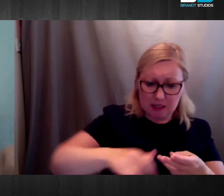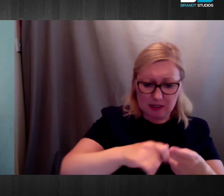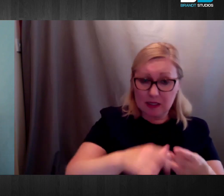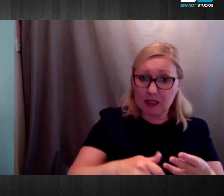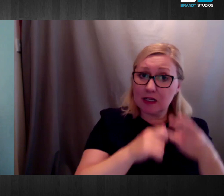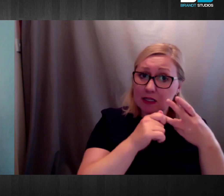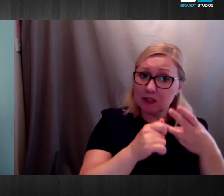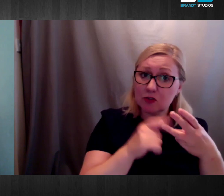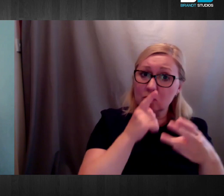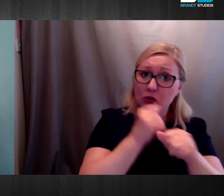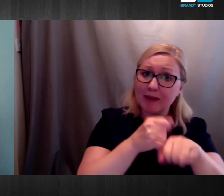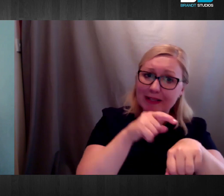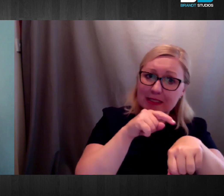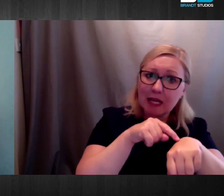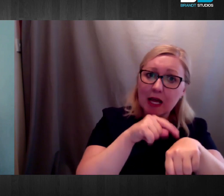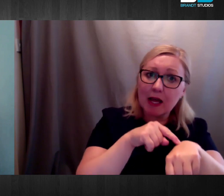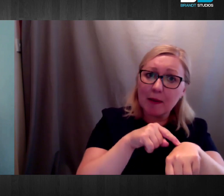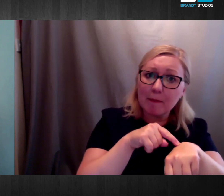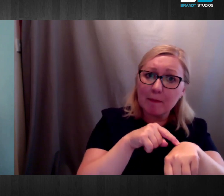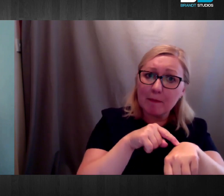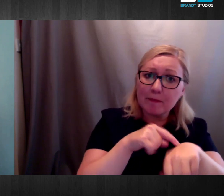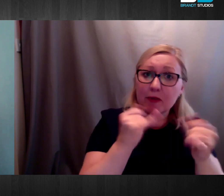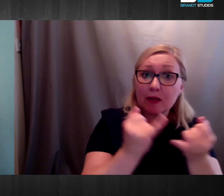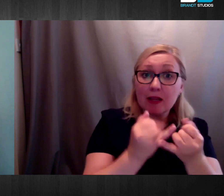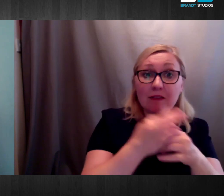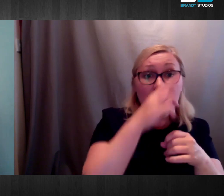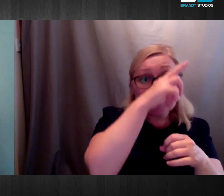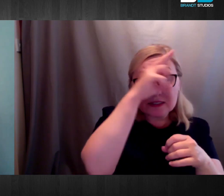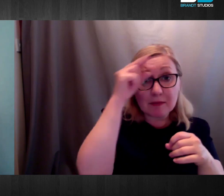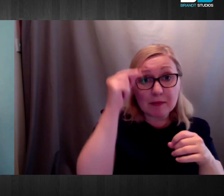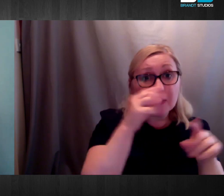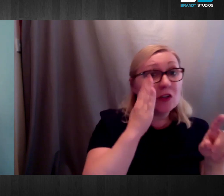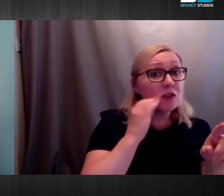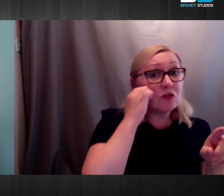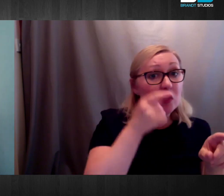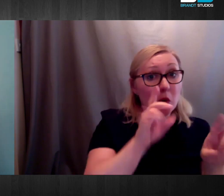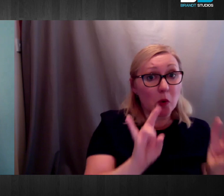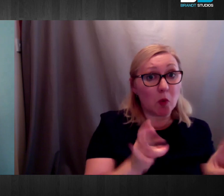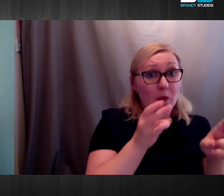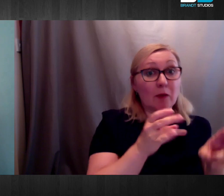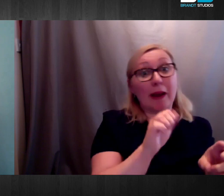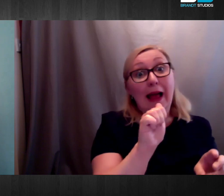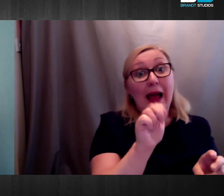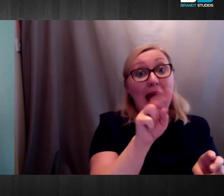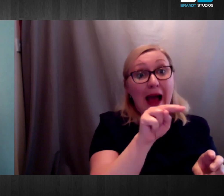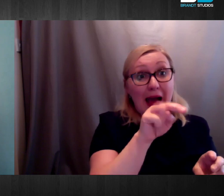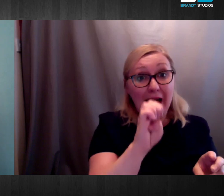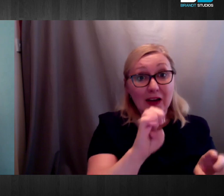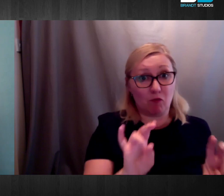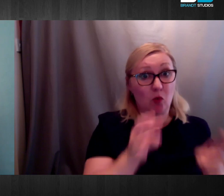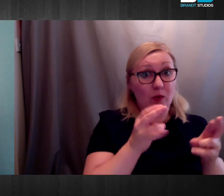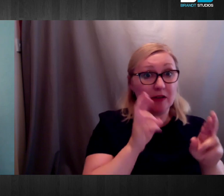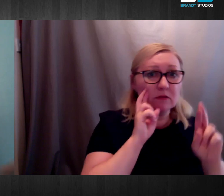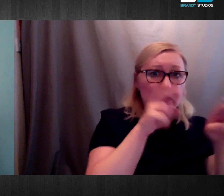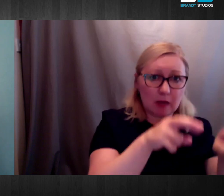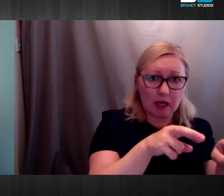In maybe Australia, they were quick off the mark. Anne was quick off the mark and obviously very experienced, and went and knocked on doors.